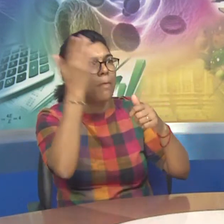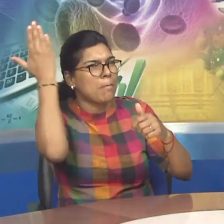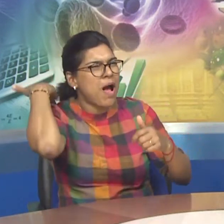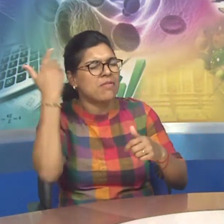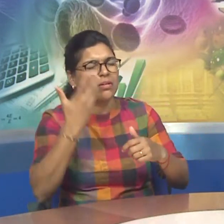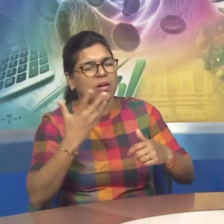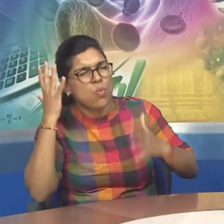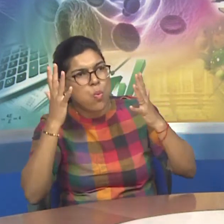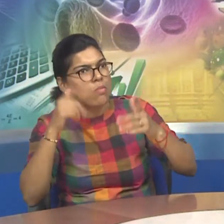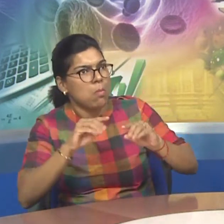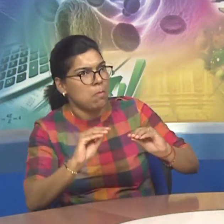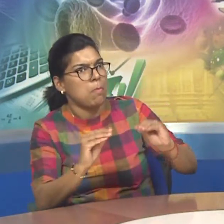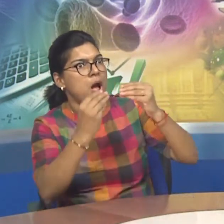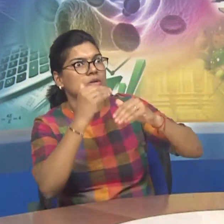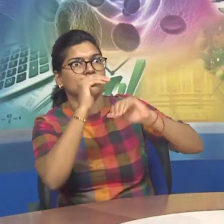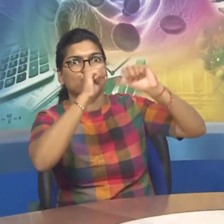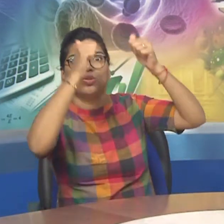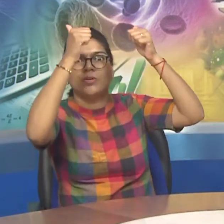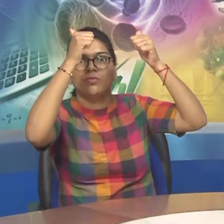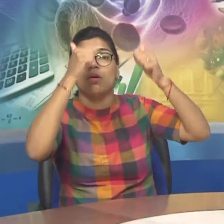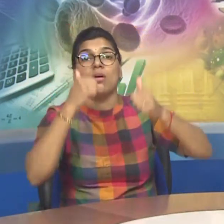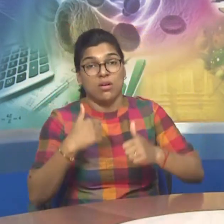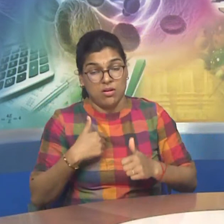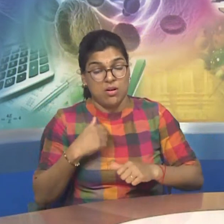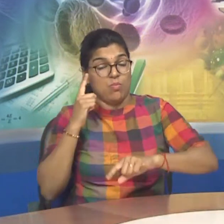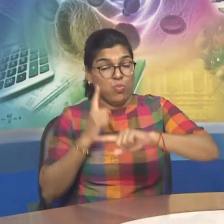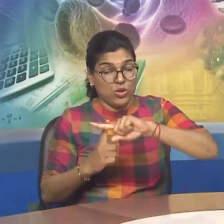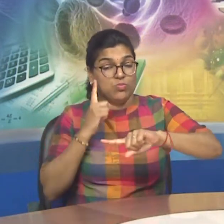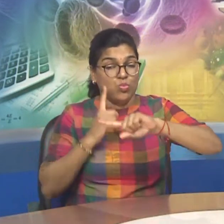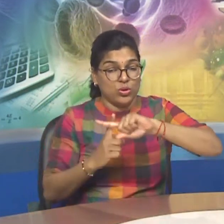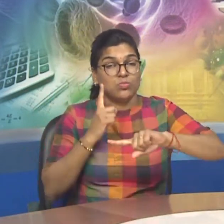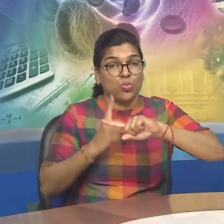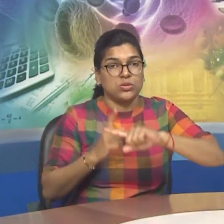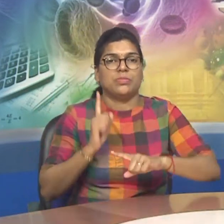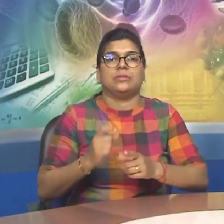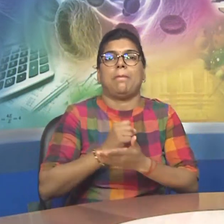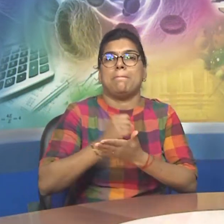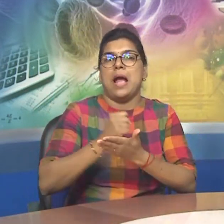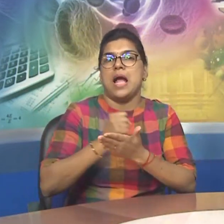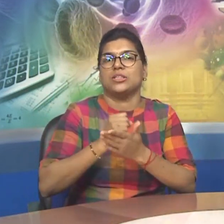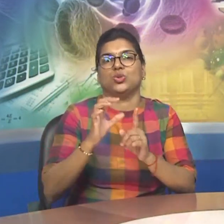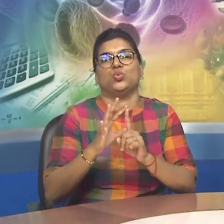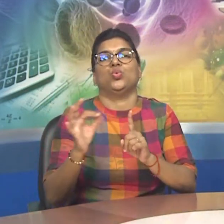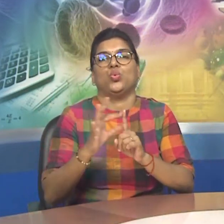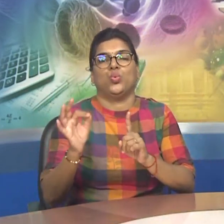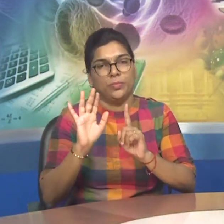day so that it can become our habit and we can call it as a positive habit.